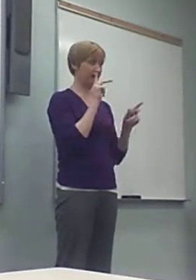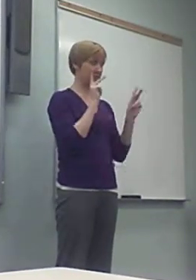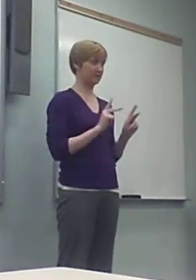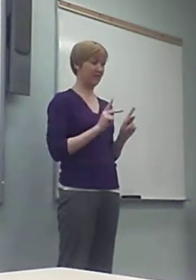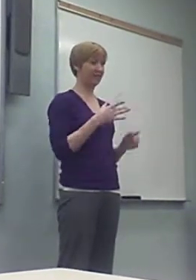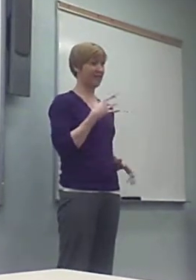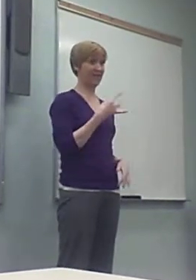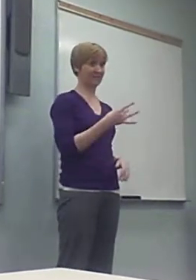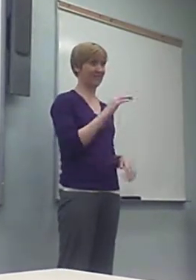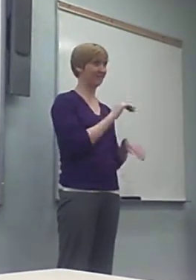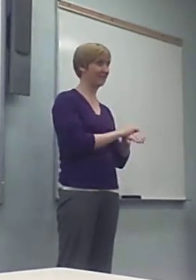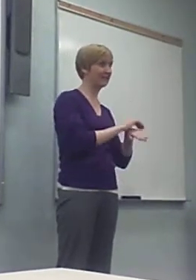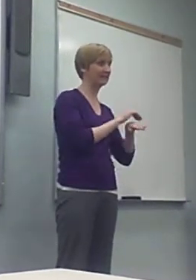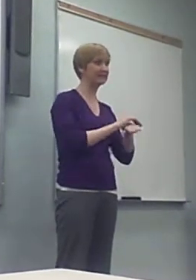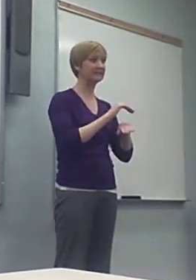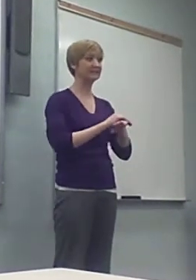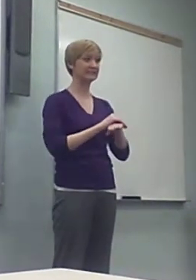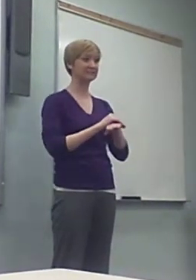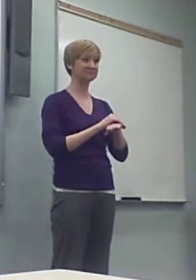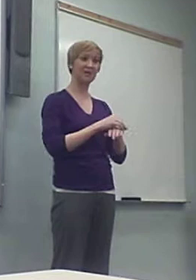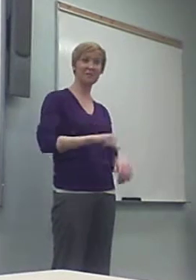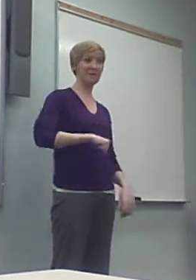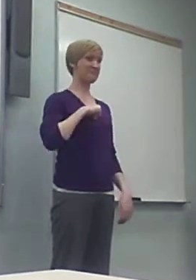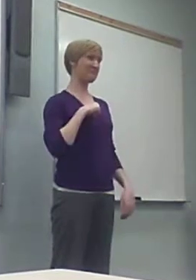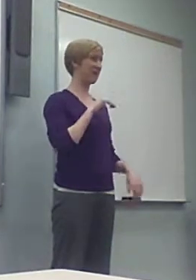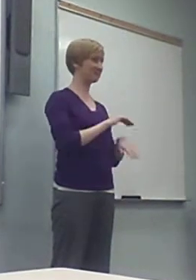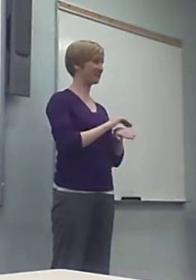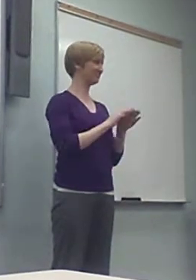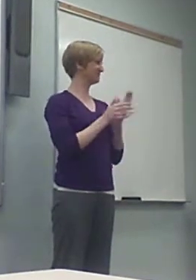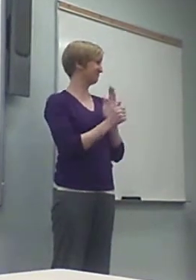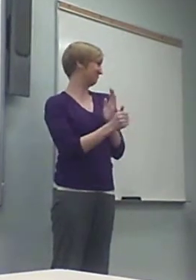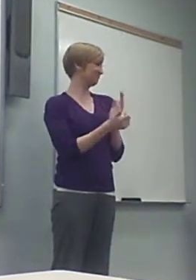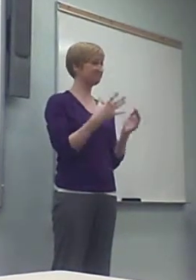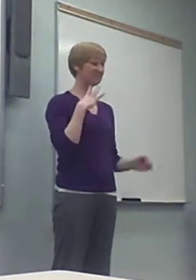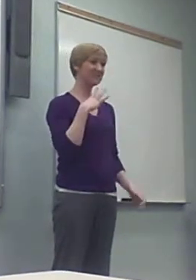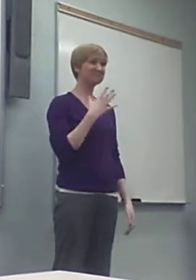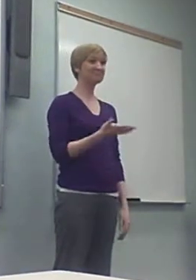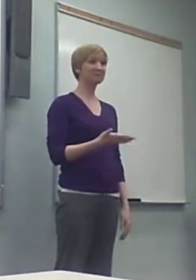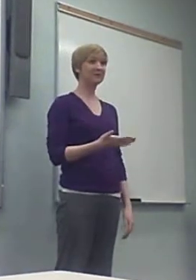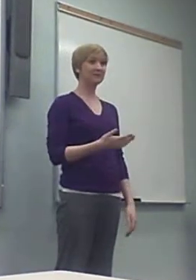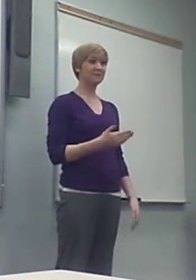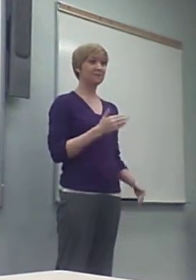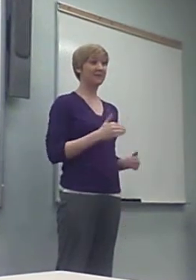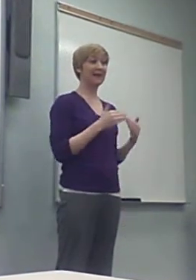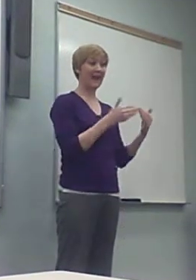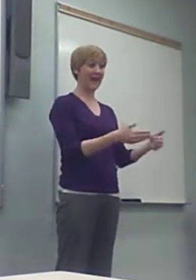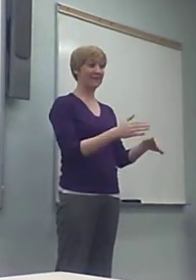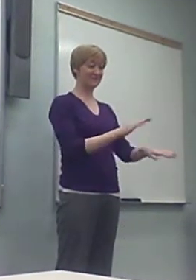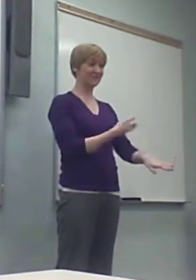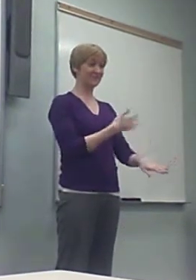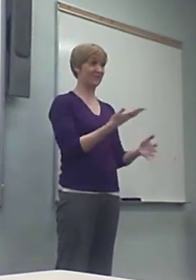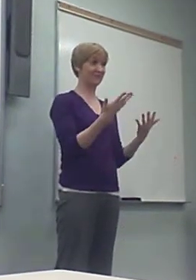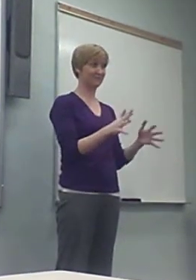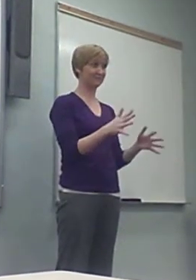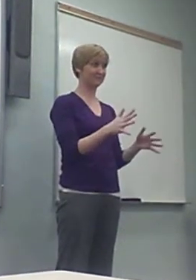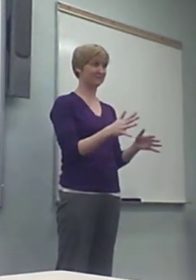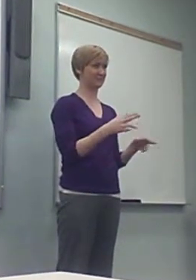and with hearing people, and they were proud of their English ability. So after this particular song, and it was called Jerusalem, My